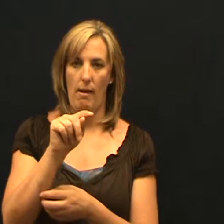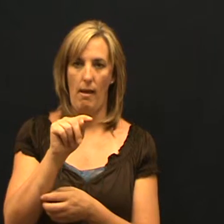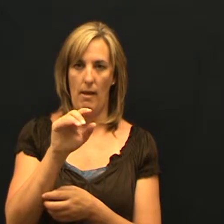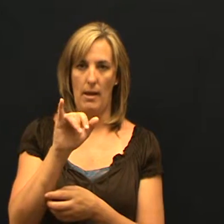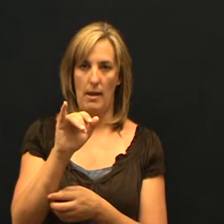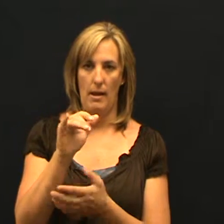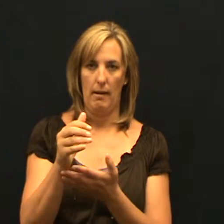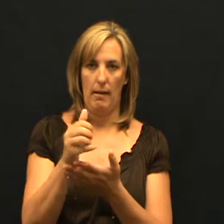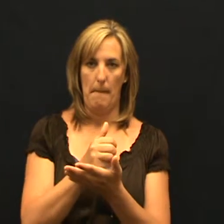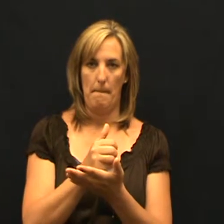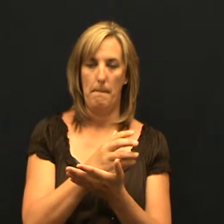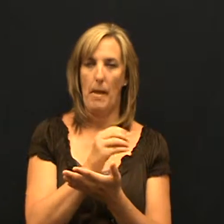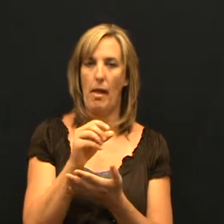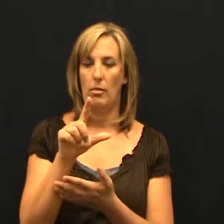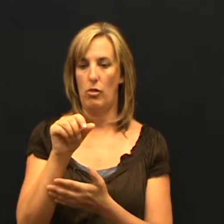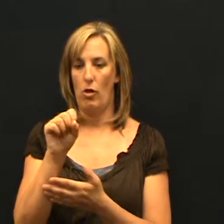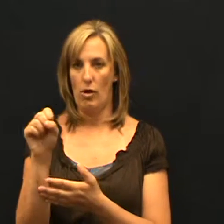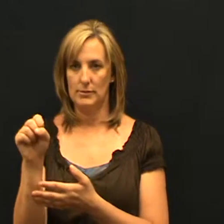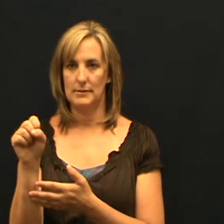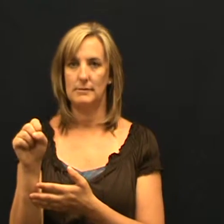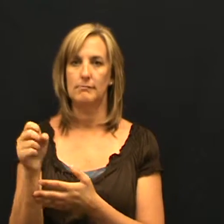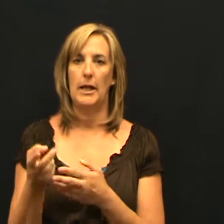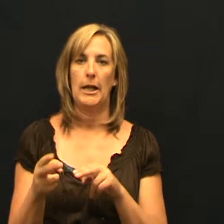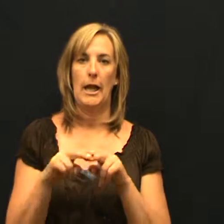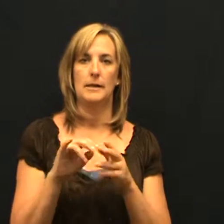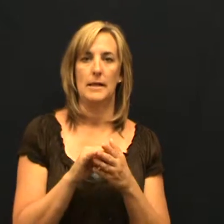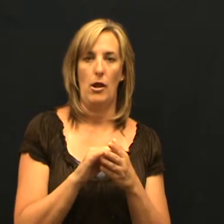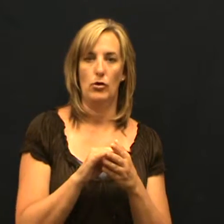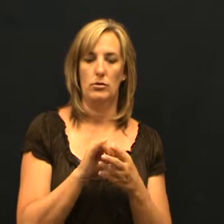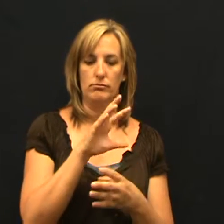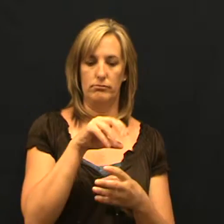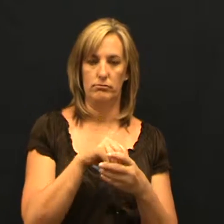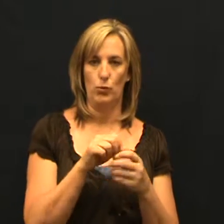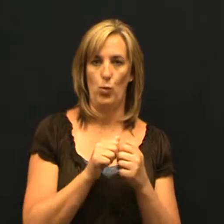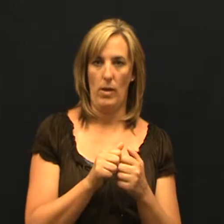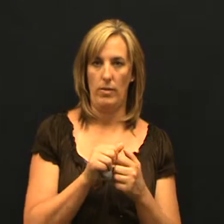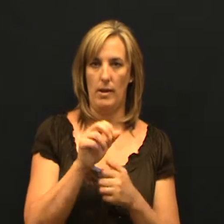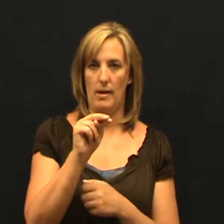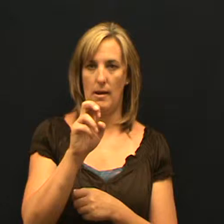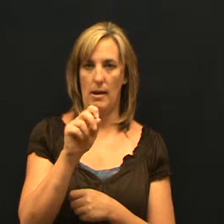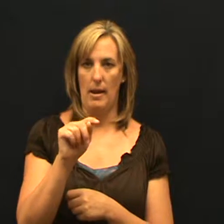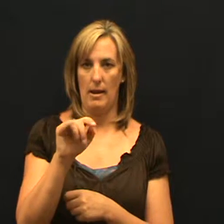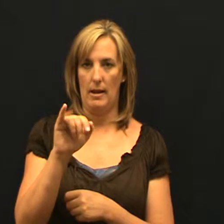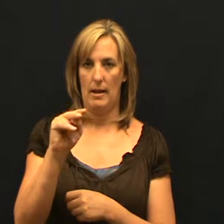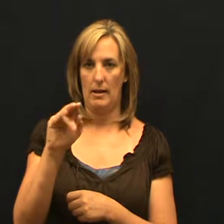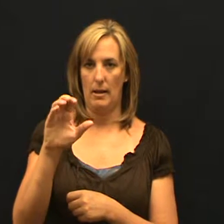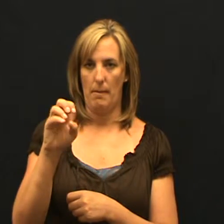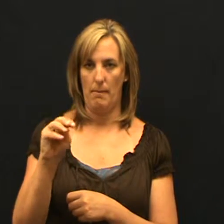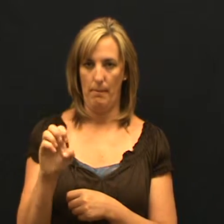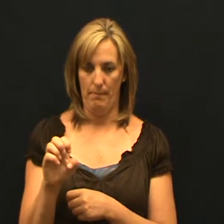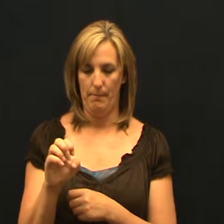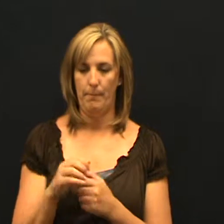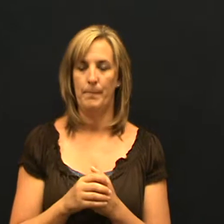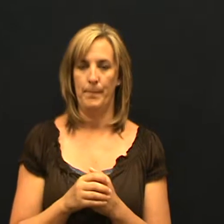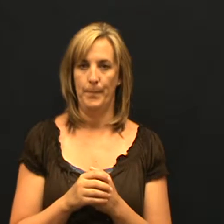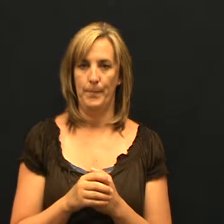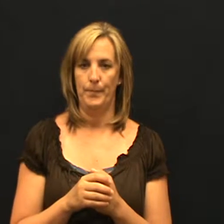and gains that were included in that net income to arrive at cash flows from operating activities. So let's start